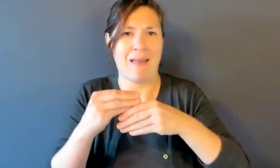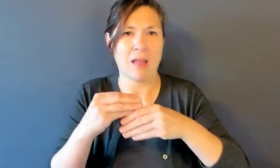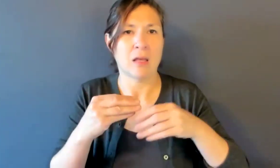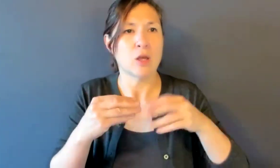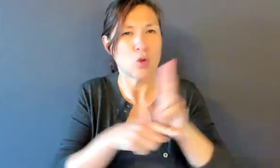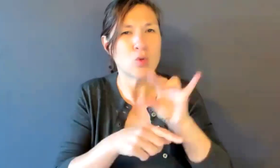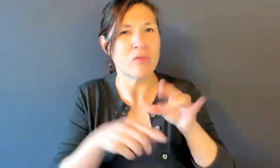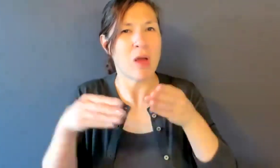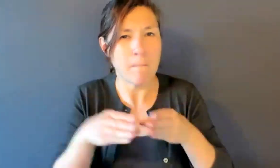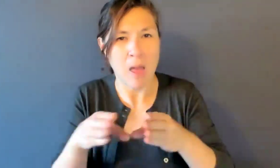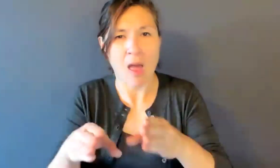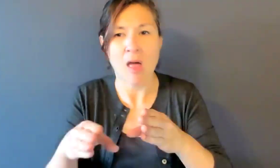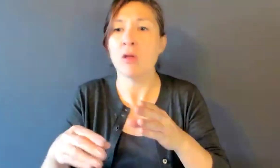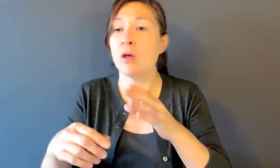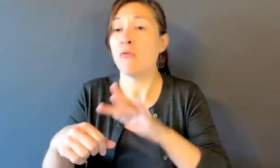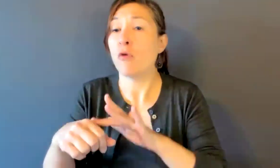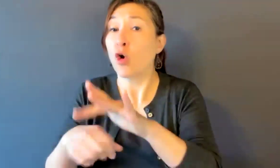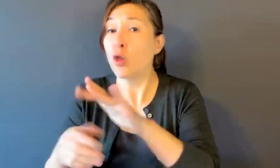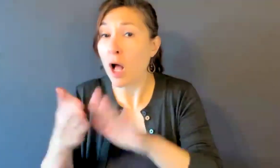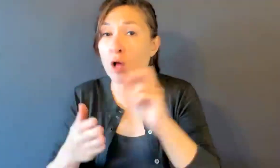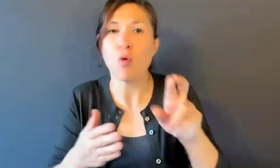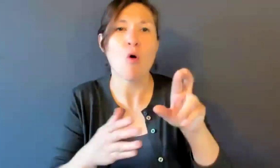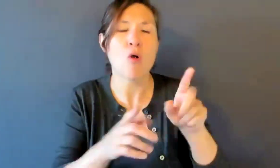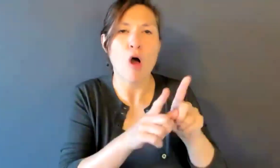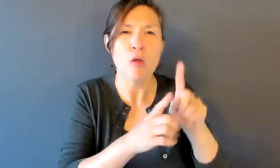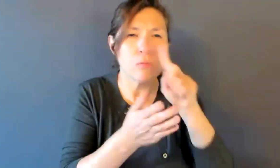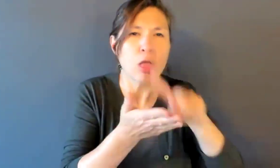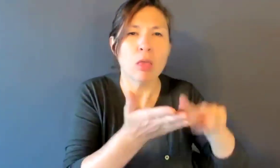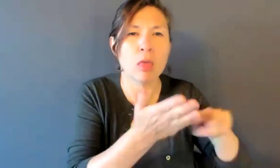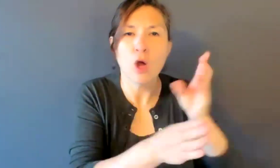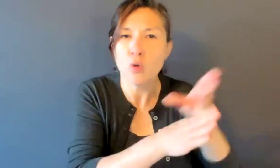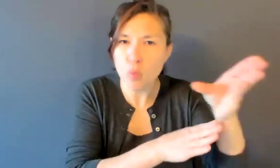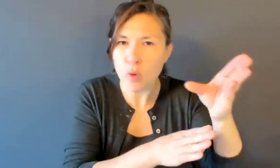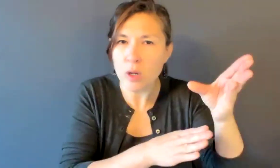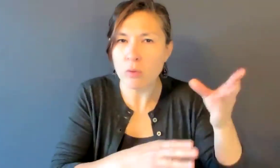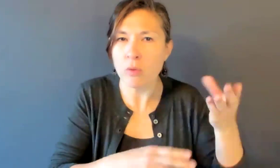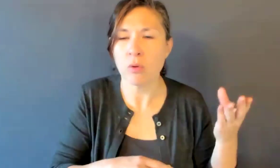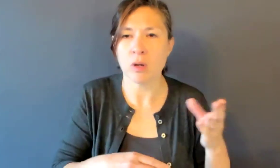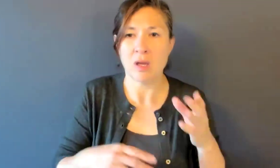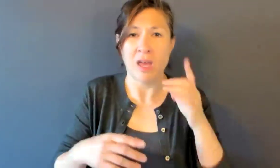early college and for the career pathways. So that's intended to go across the high schools.